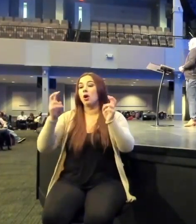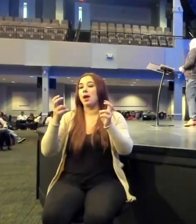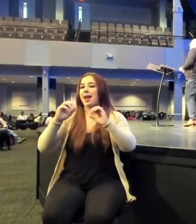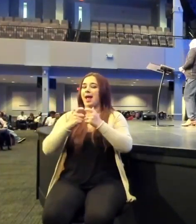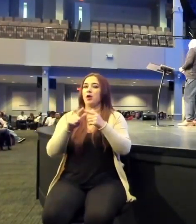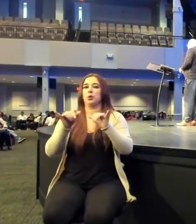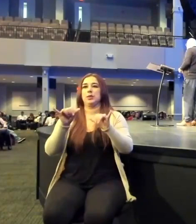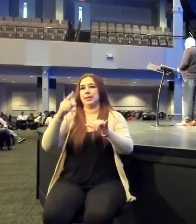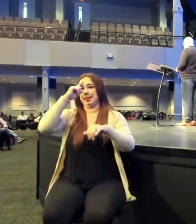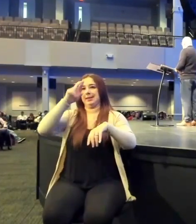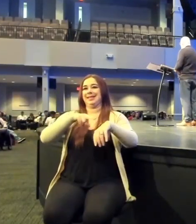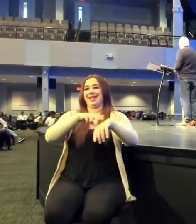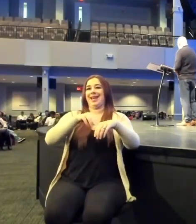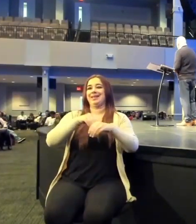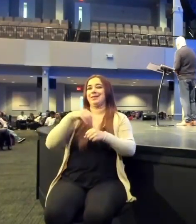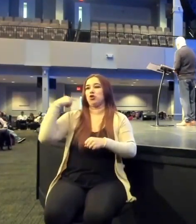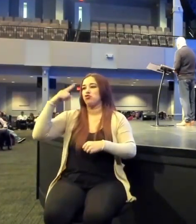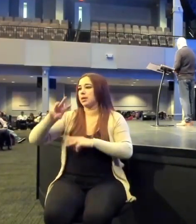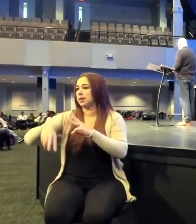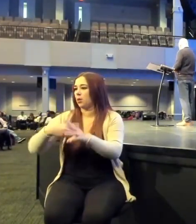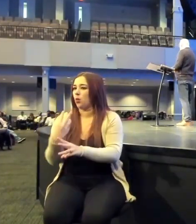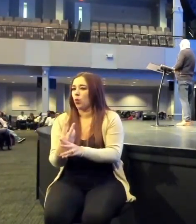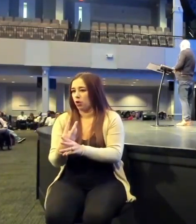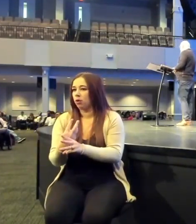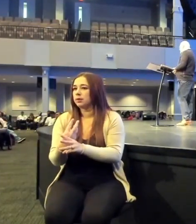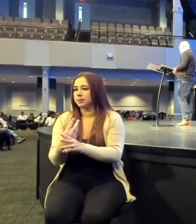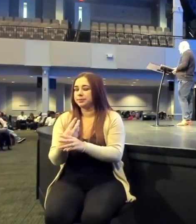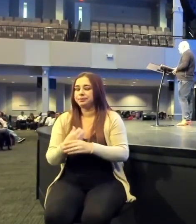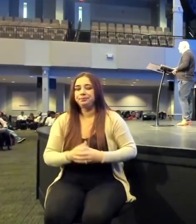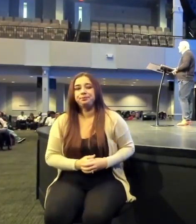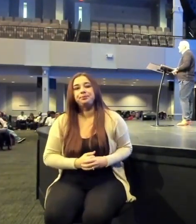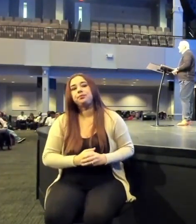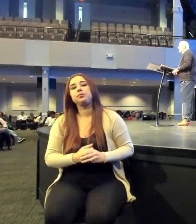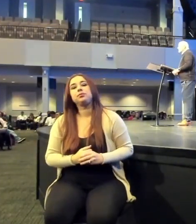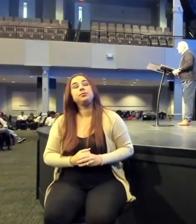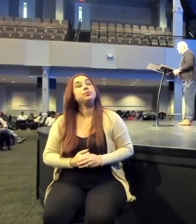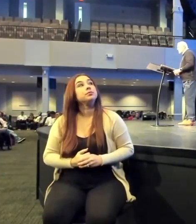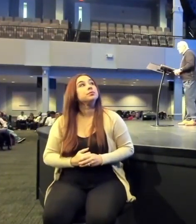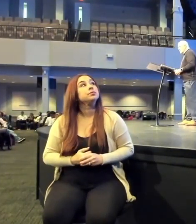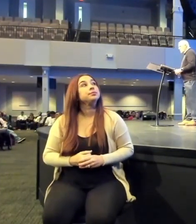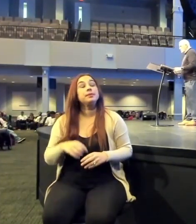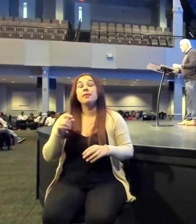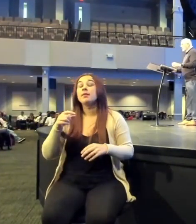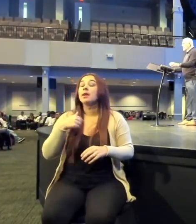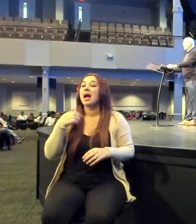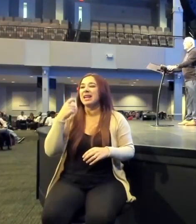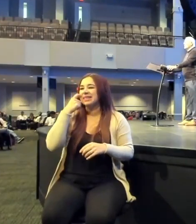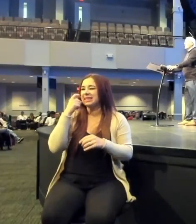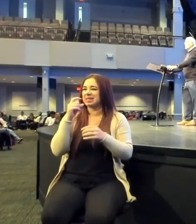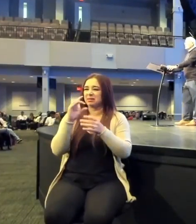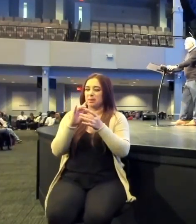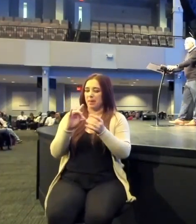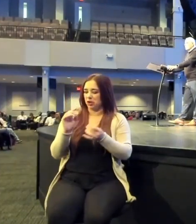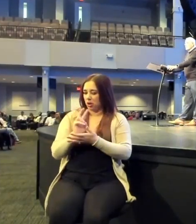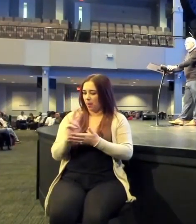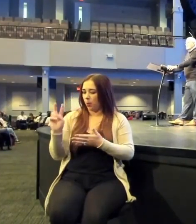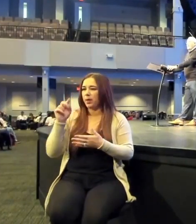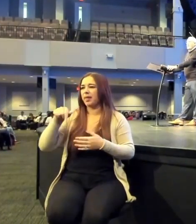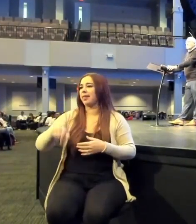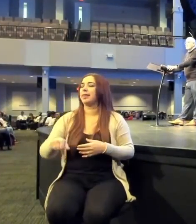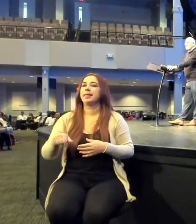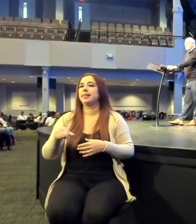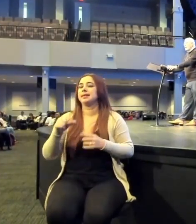Stay Sane in a Crazy World. How to Stay Sane in a Crazy World. As I mentioned to you just a couple of weekends ago, this was a